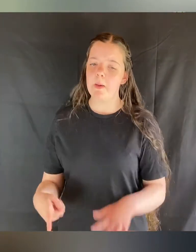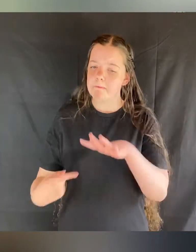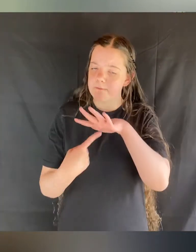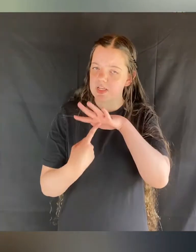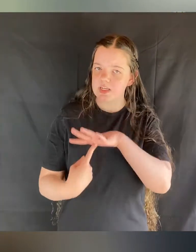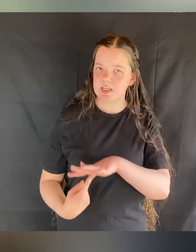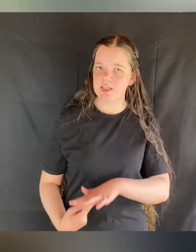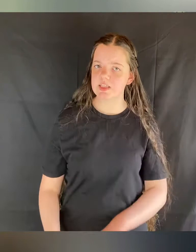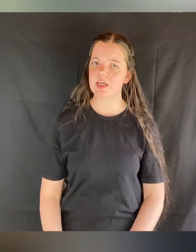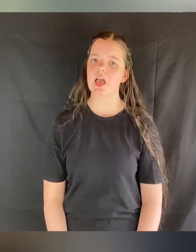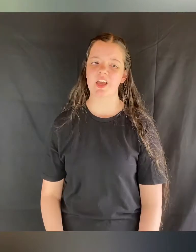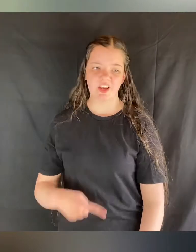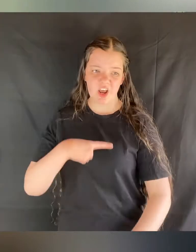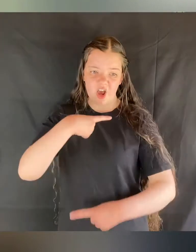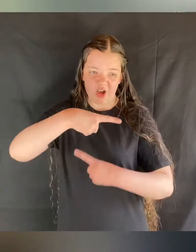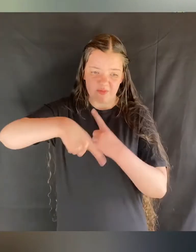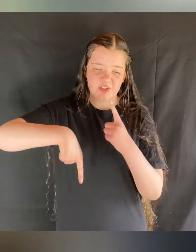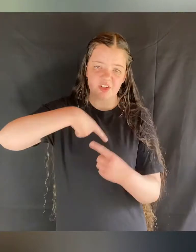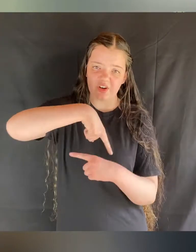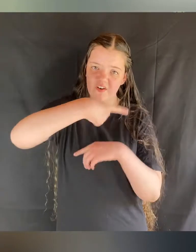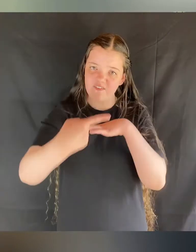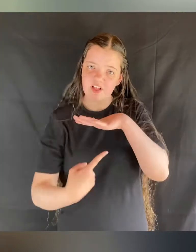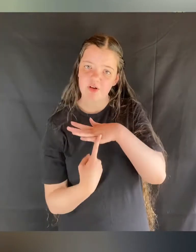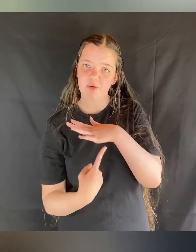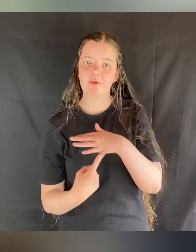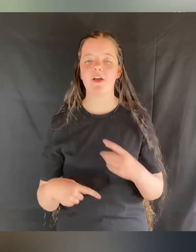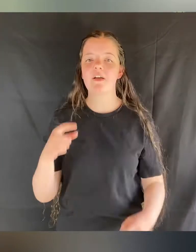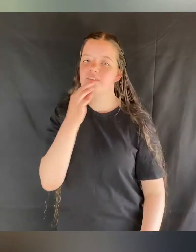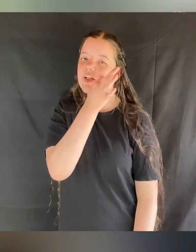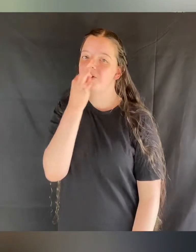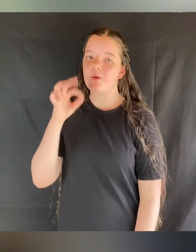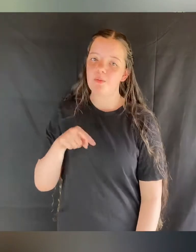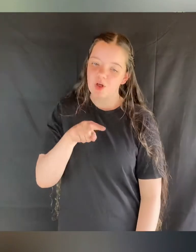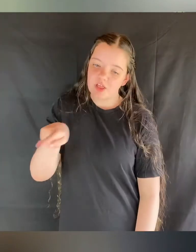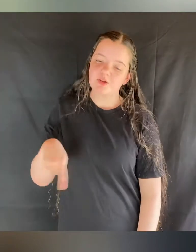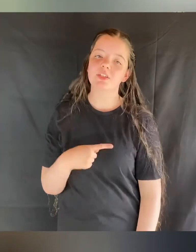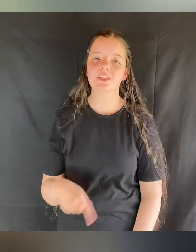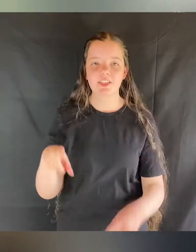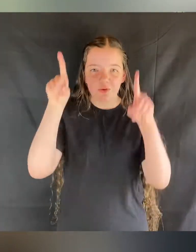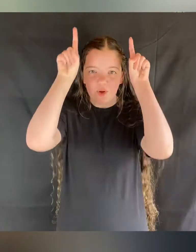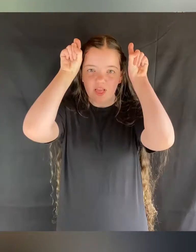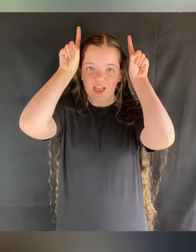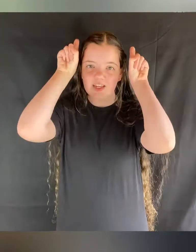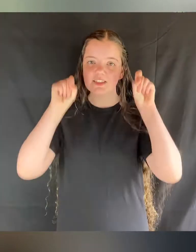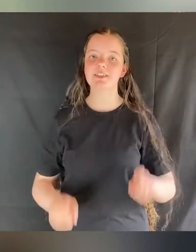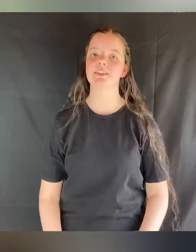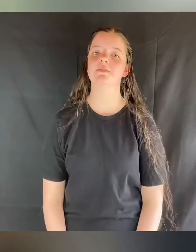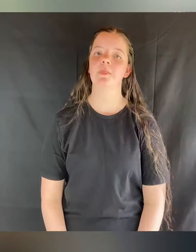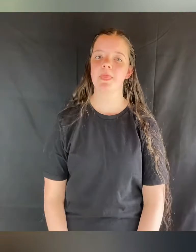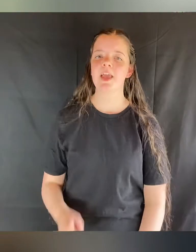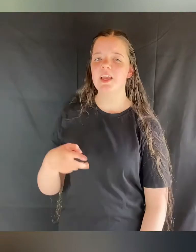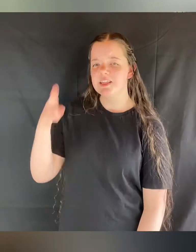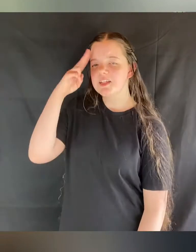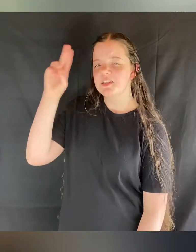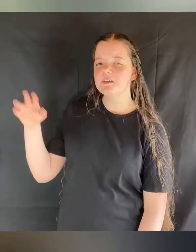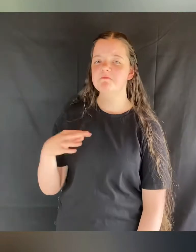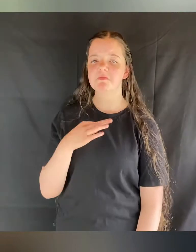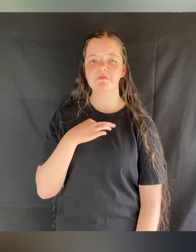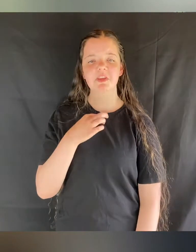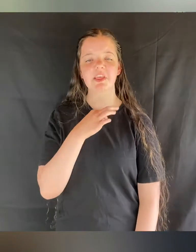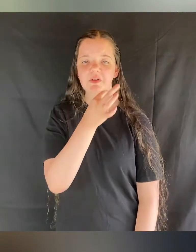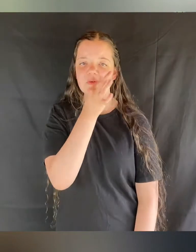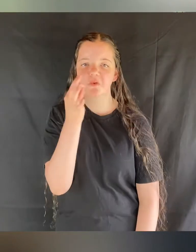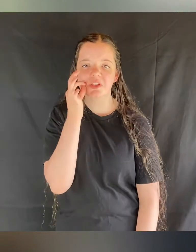Beneath an upturned flower pot, there lived a snail called Lance. And he did like eating roses,